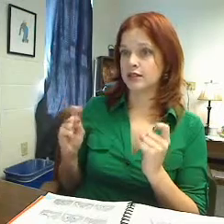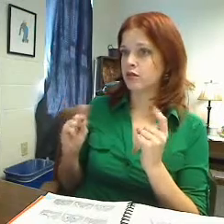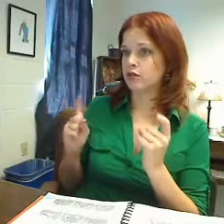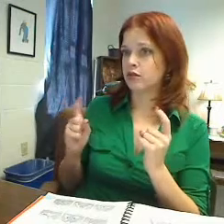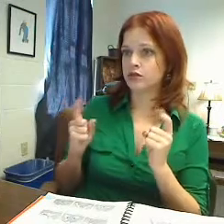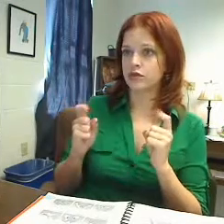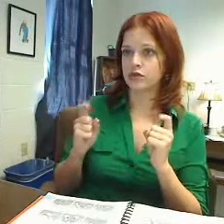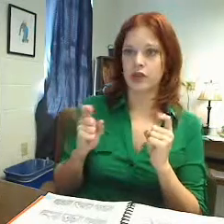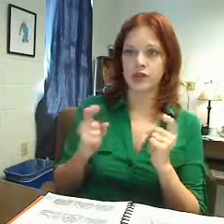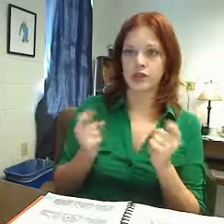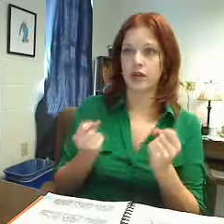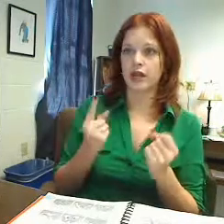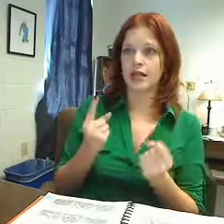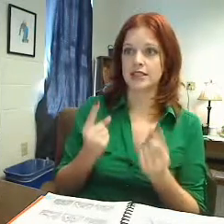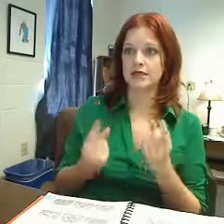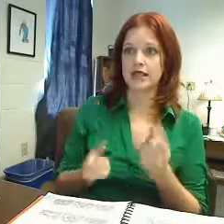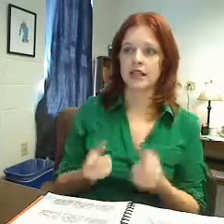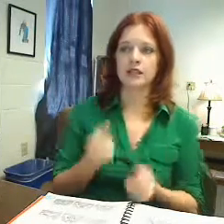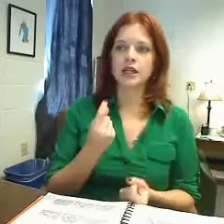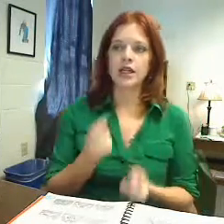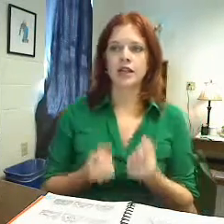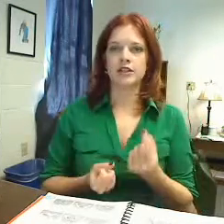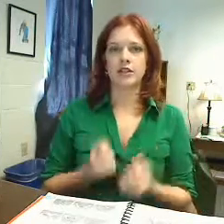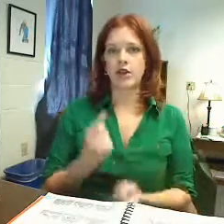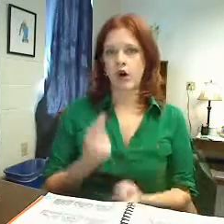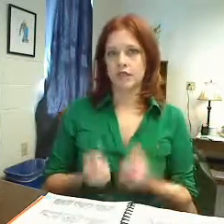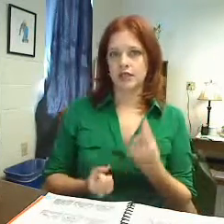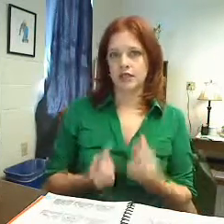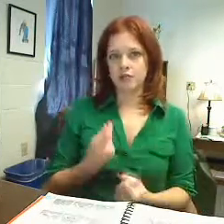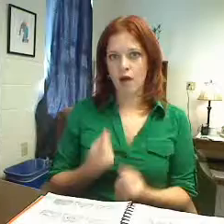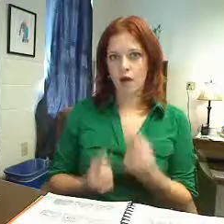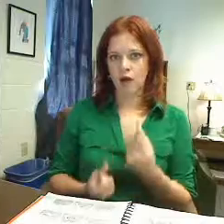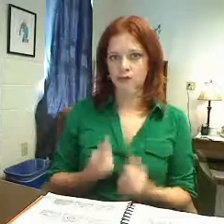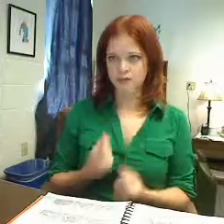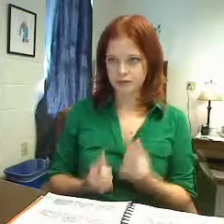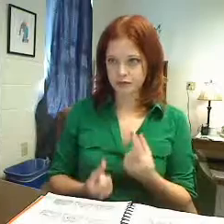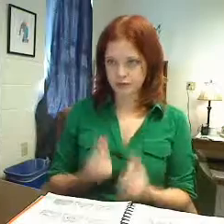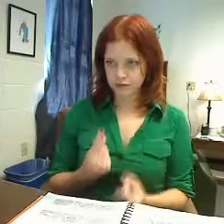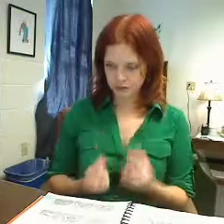little scrunchie doesn't work. It has to flick, and it's going to go opposite popcorn.